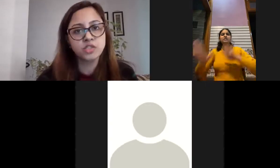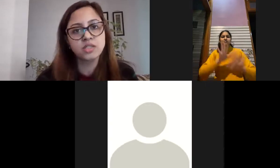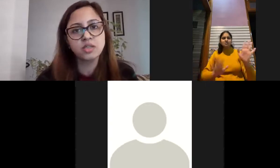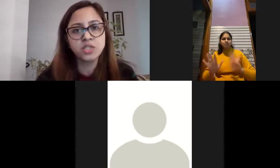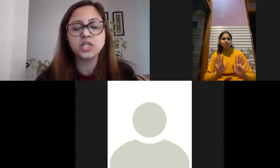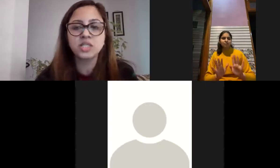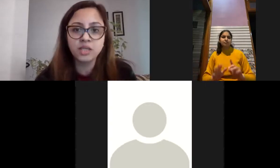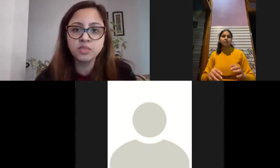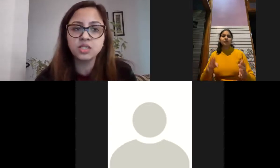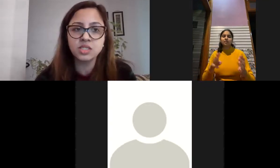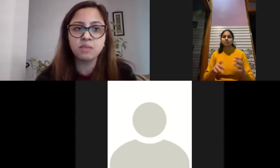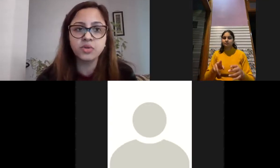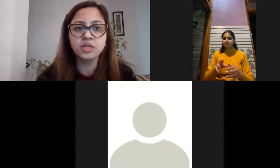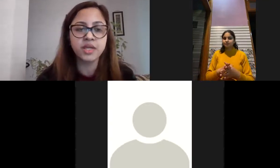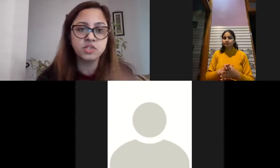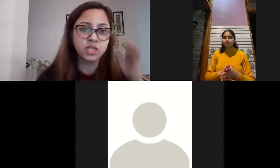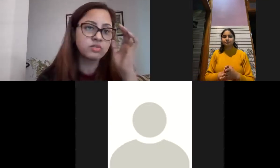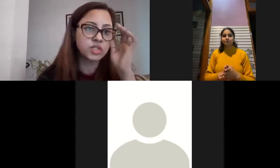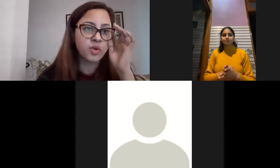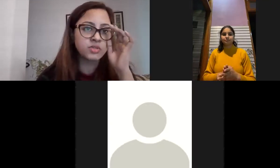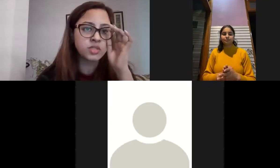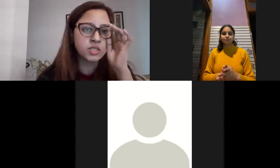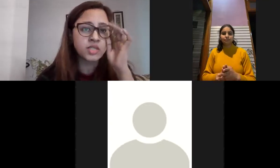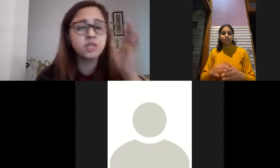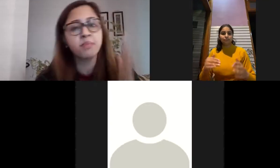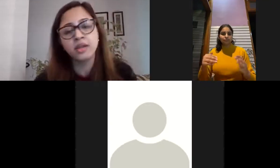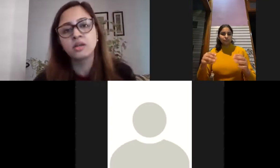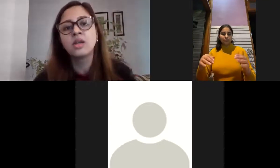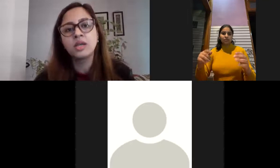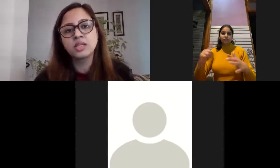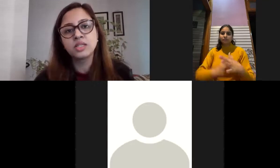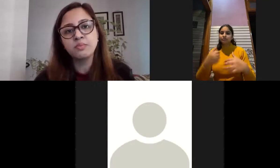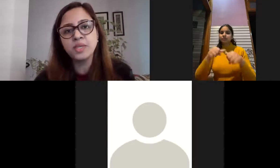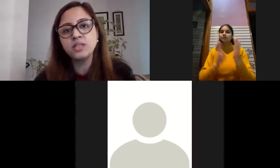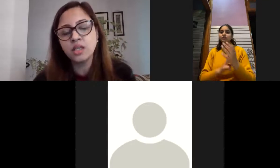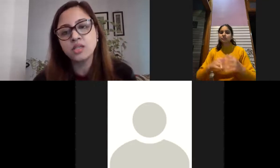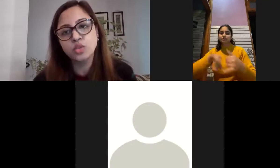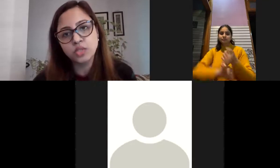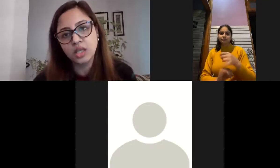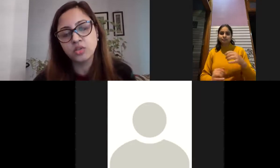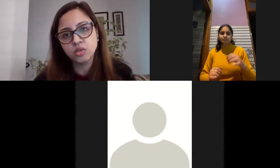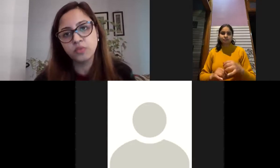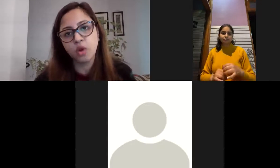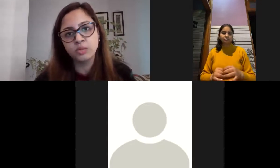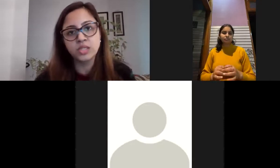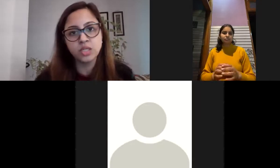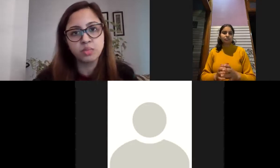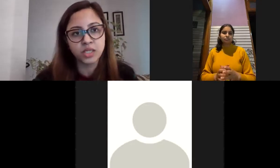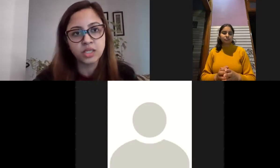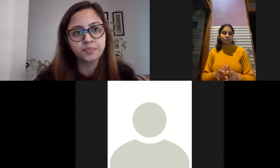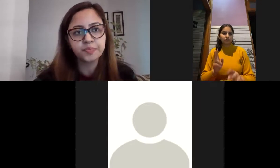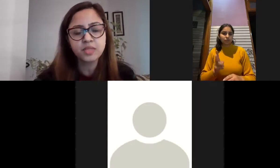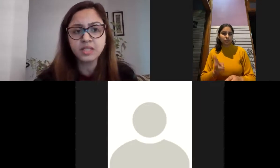by Rochester, which at times is tempered by Jane's responses in such a manner that it impedes any association of normalcy